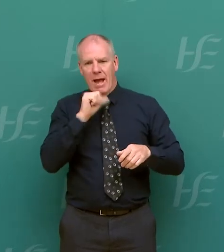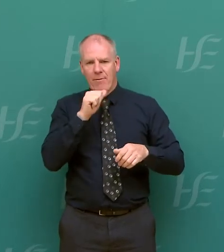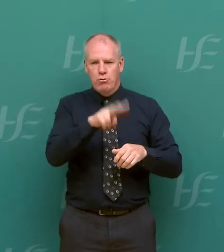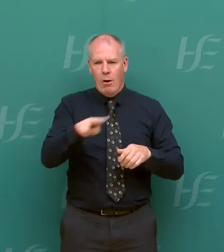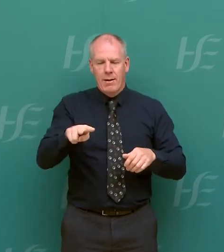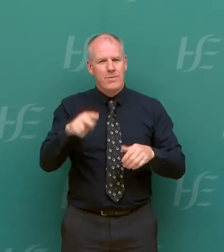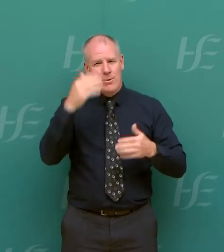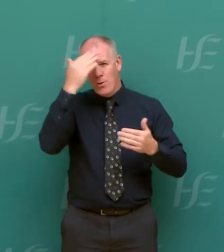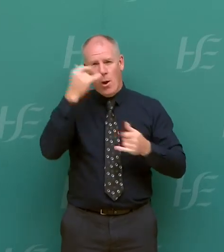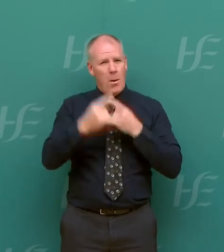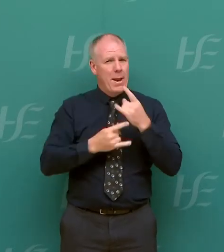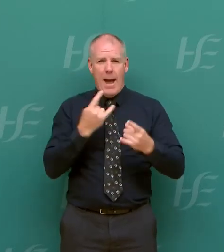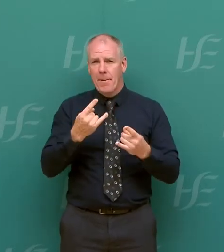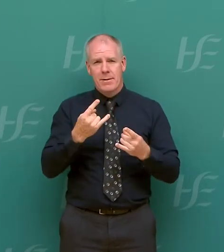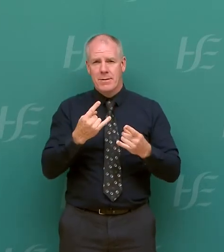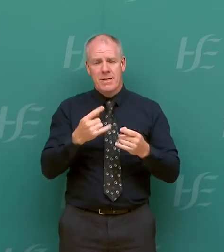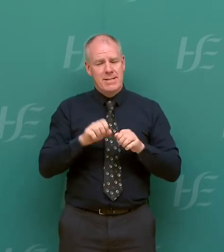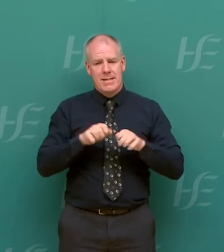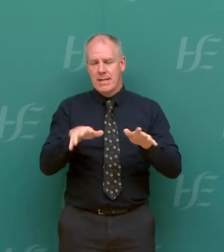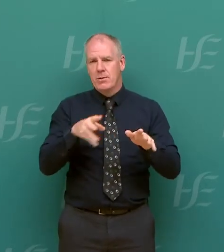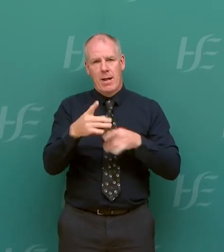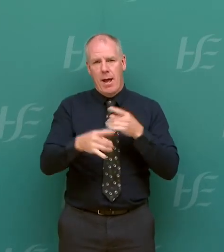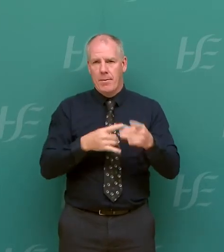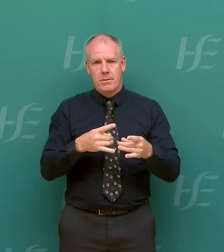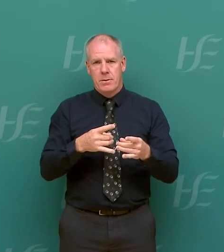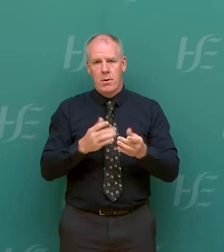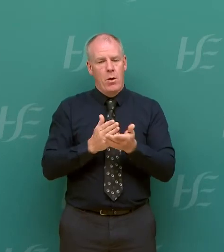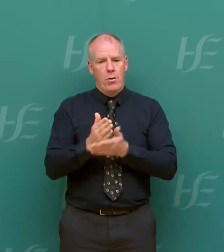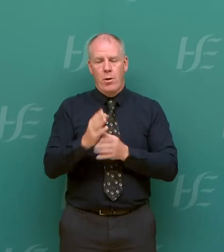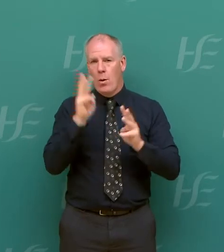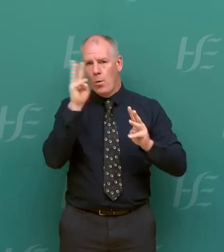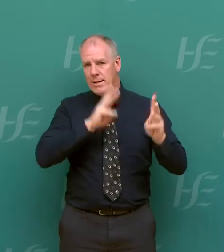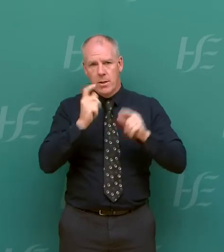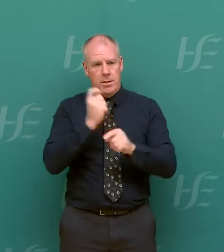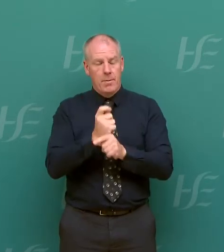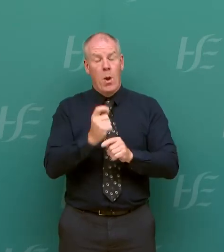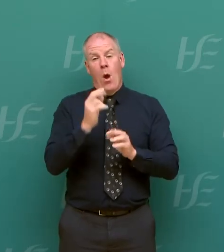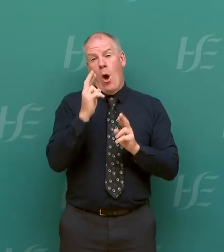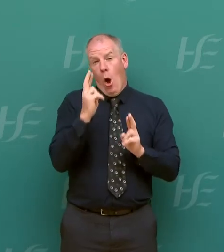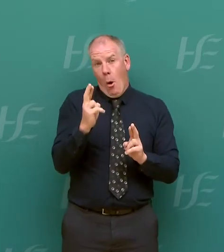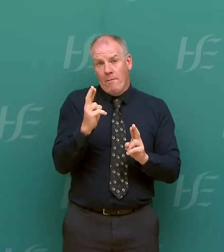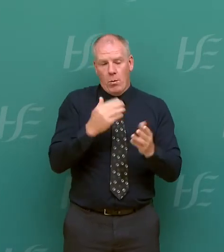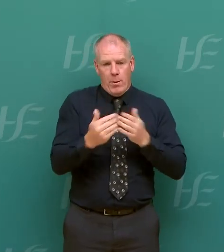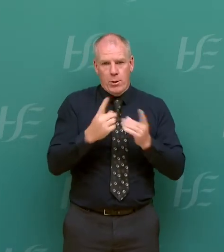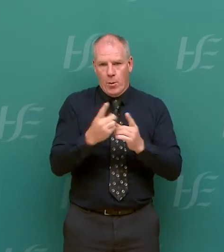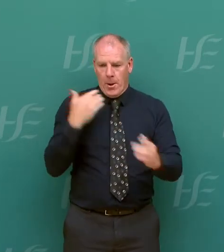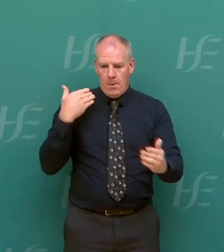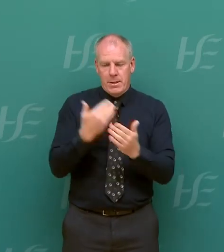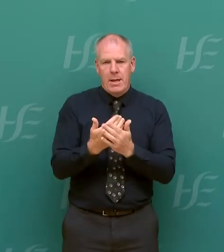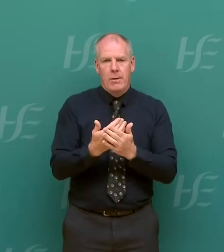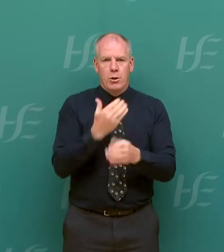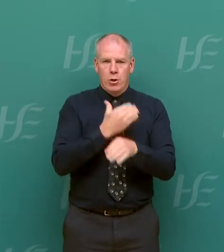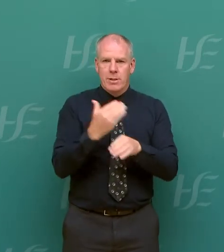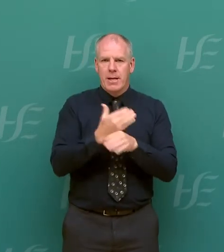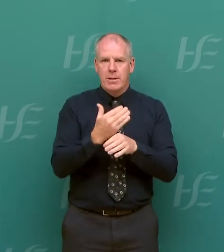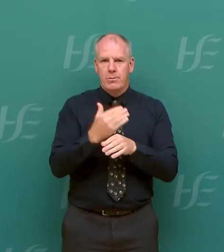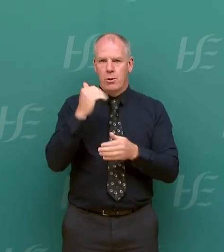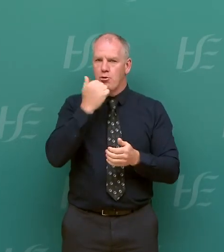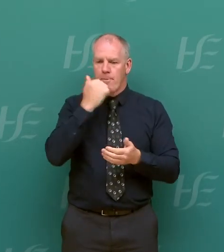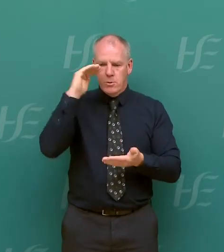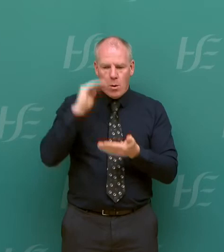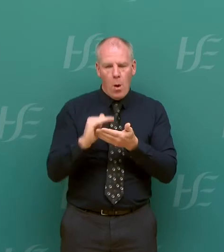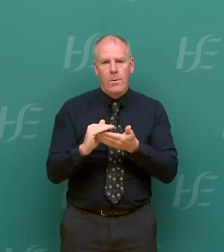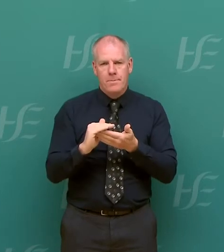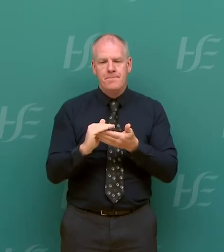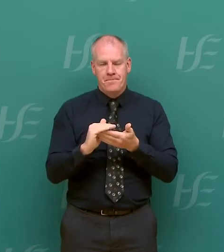don't know what pathway this disease is going to take as we approach winter. We really hope that the measures we've taken will continue to keep those numbers low and all of